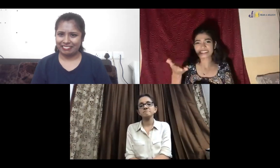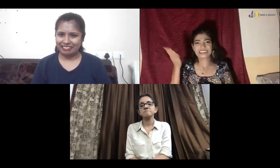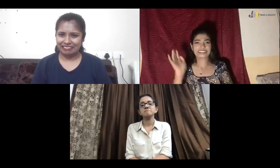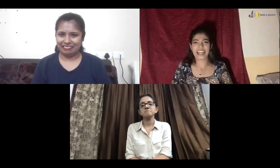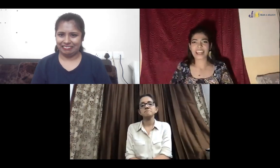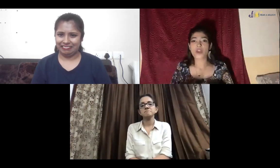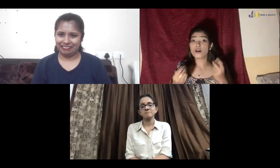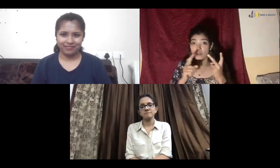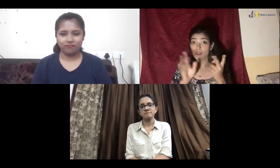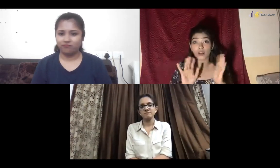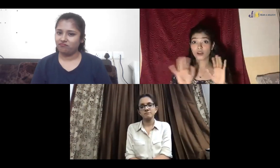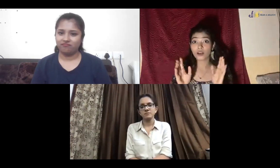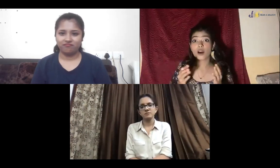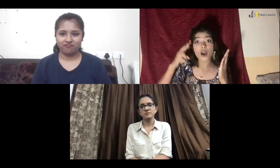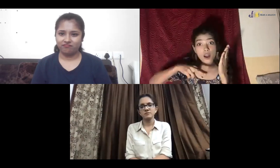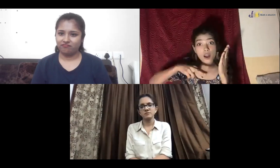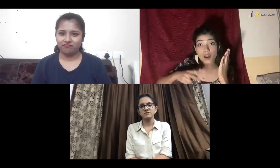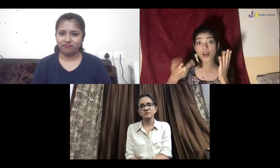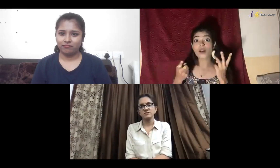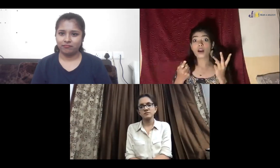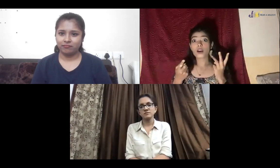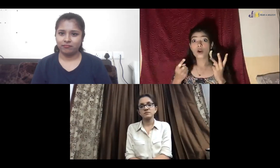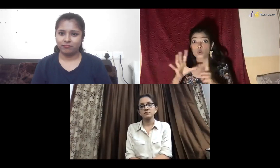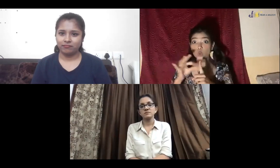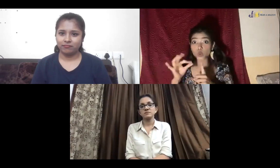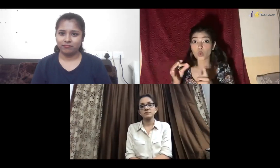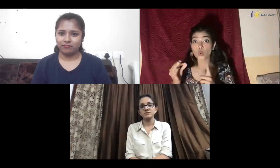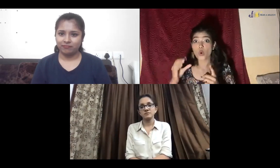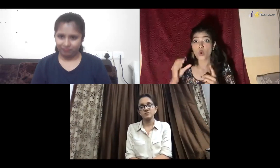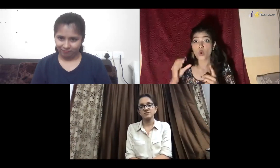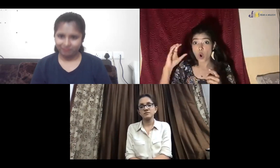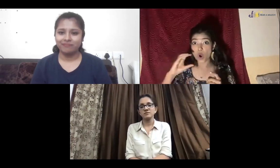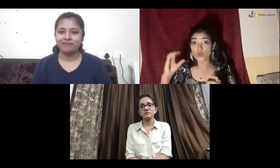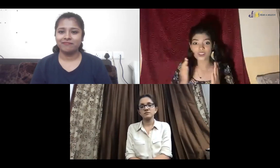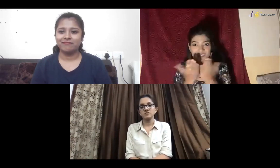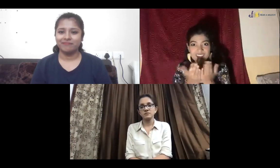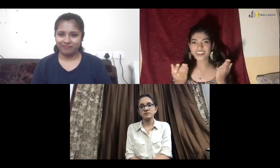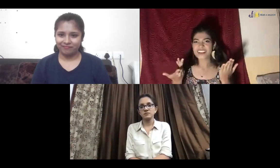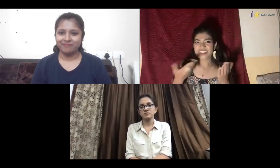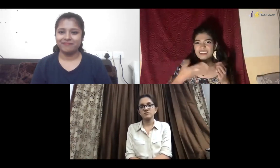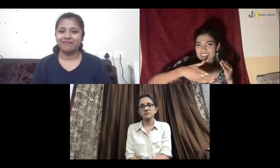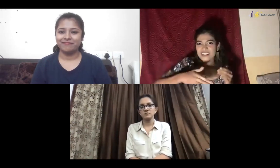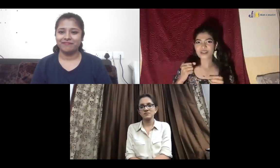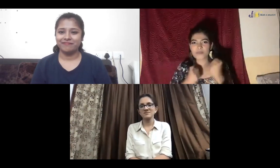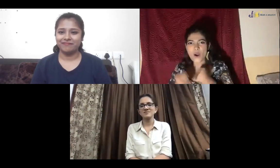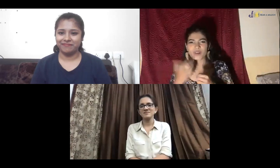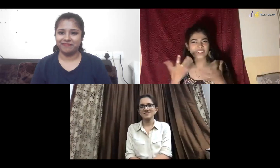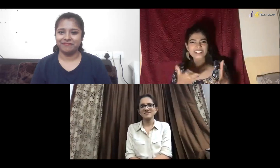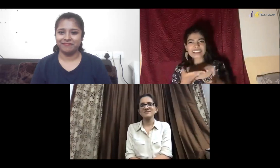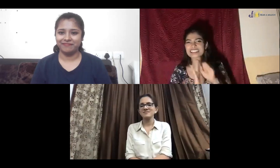We are not teaching the people. If they are throwing the ball is slow, they have to learn. They have to do. In the